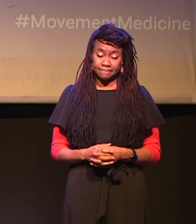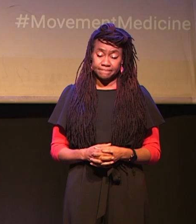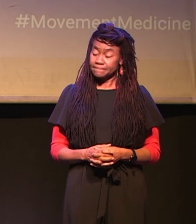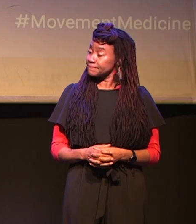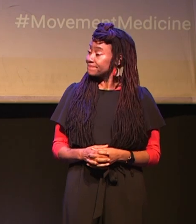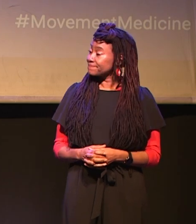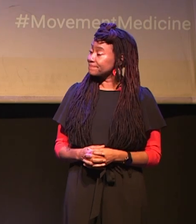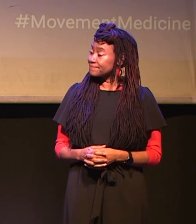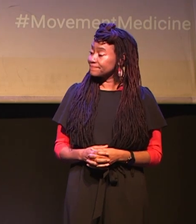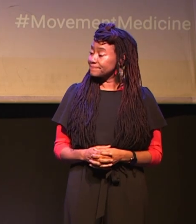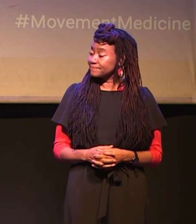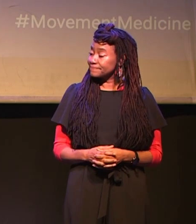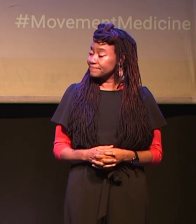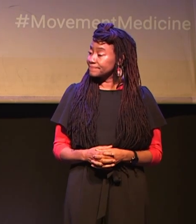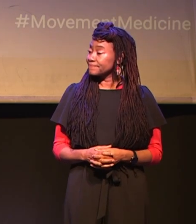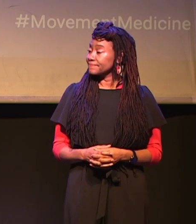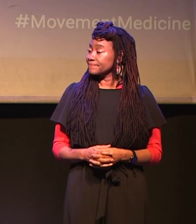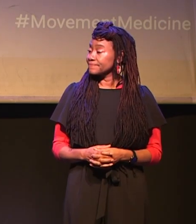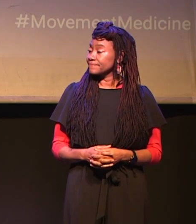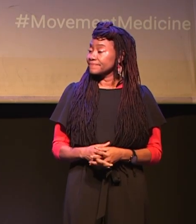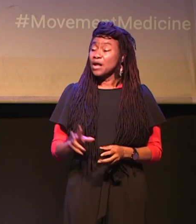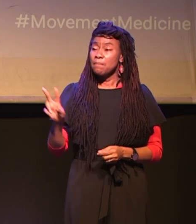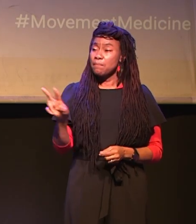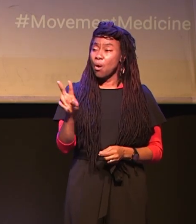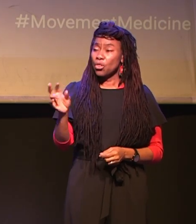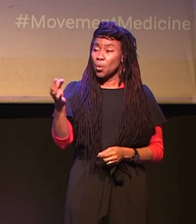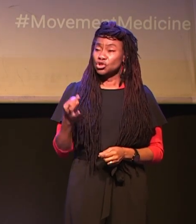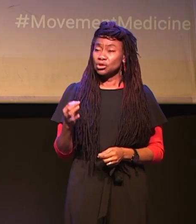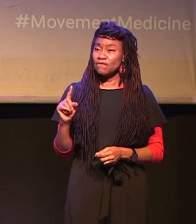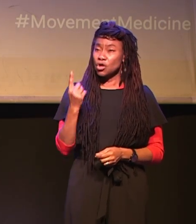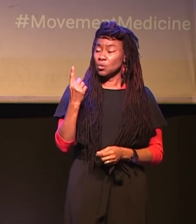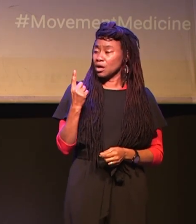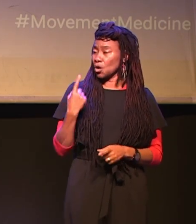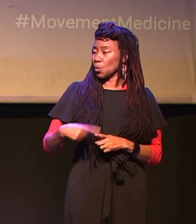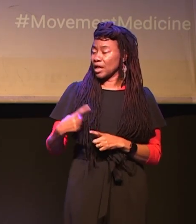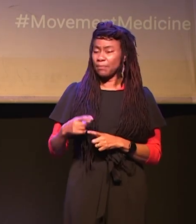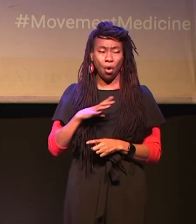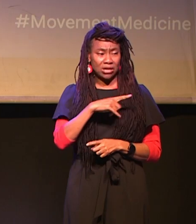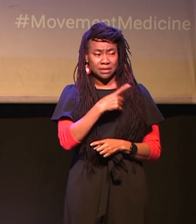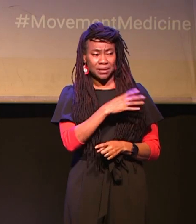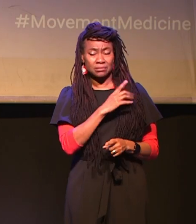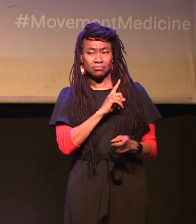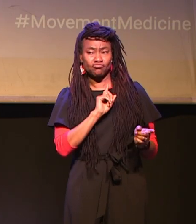Speak to both your questions. The first one probably very quickly because it's been really covered.